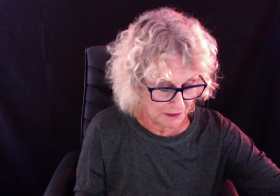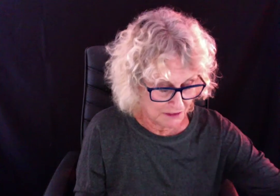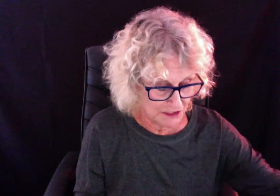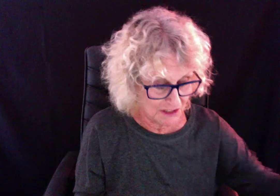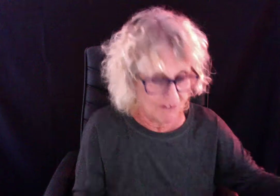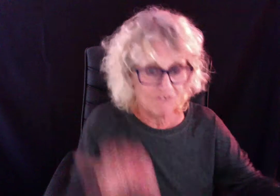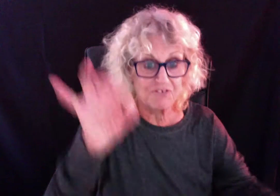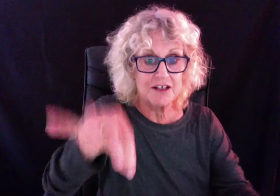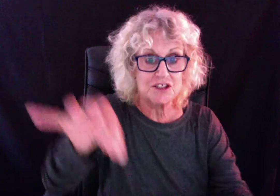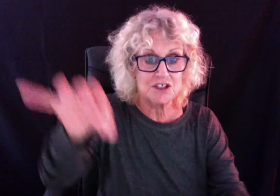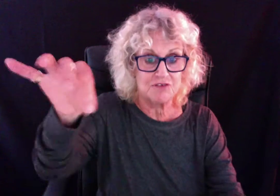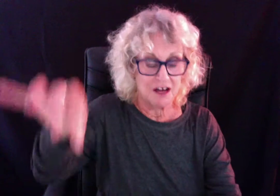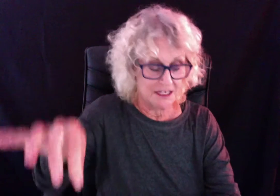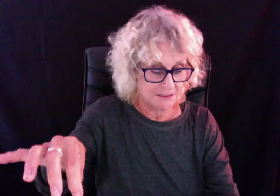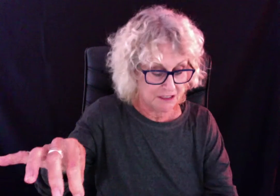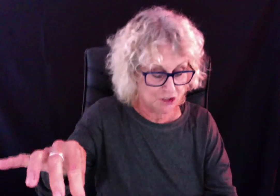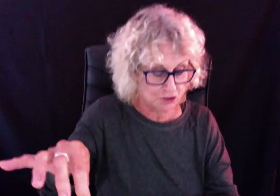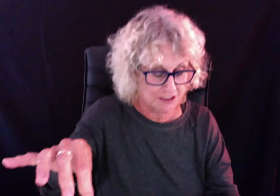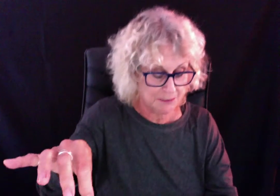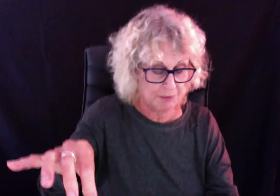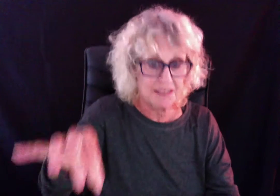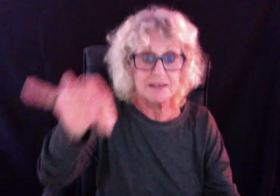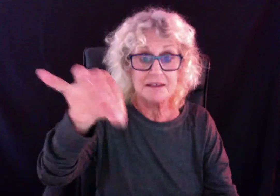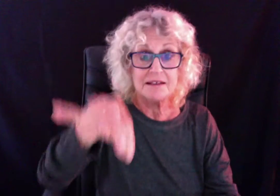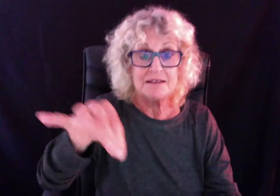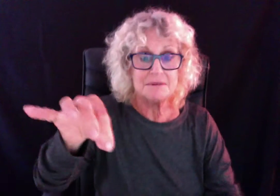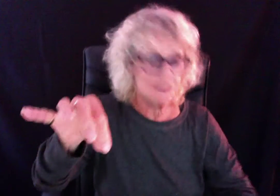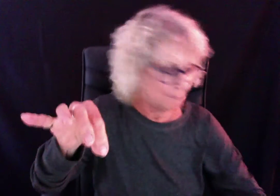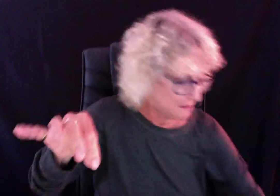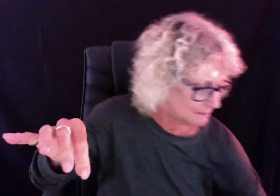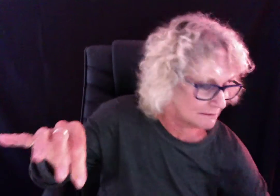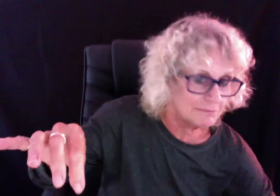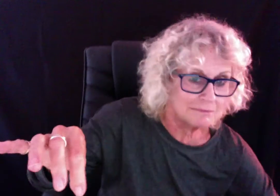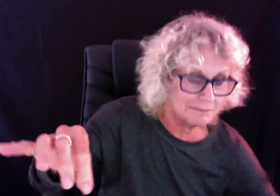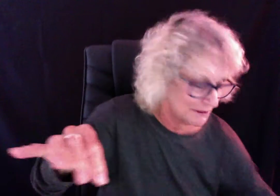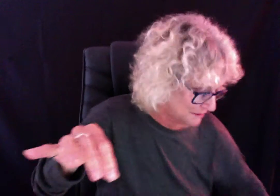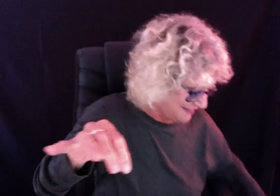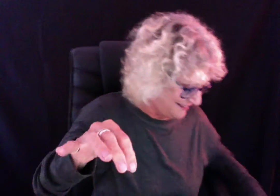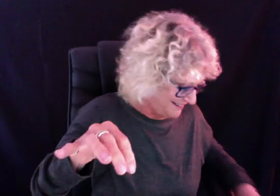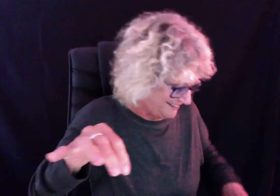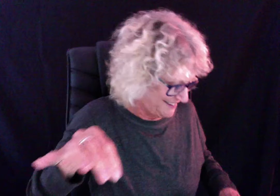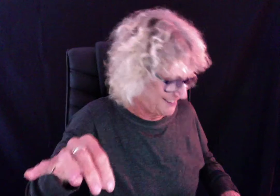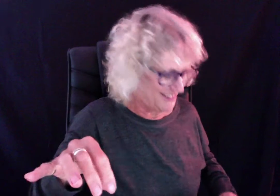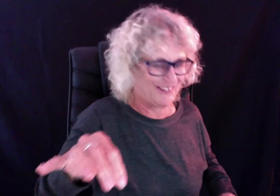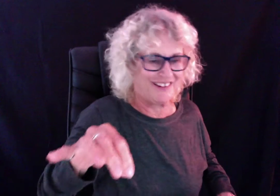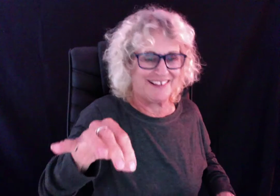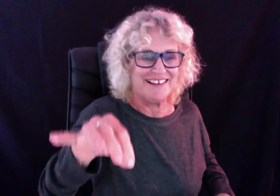It's French fries, because you're dipping, Margaret, sorry.